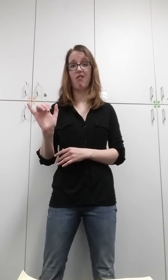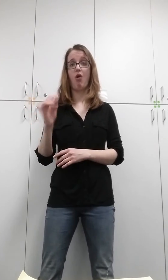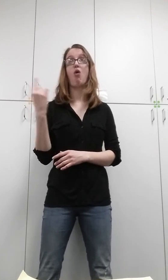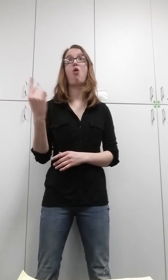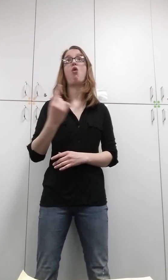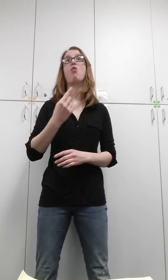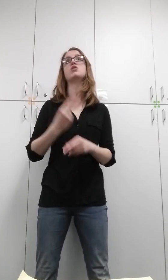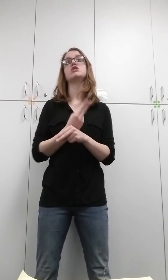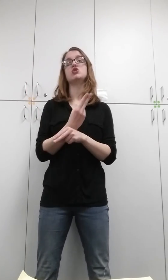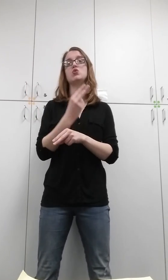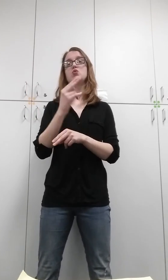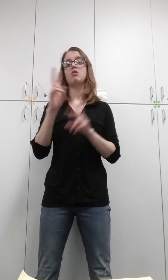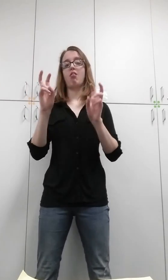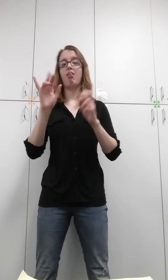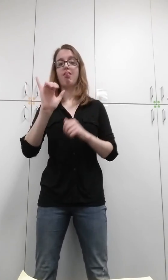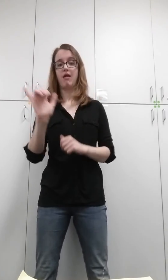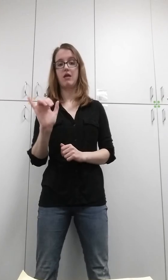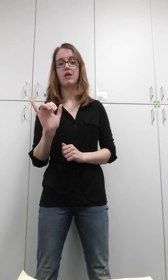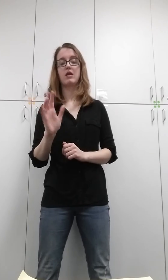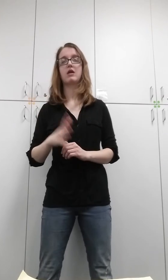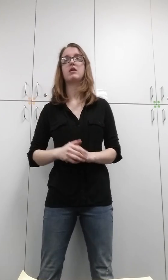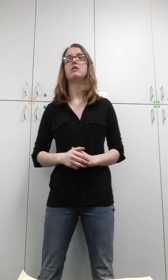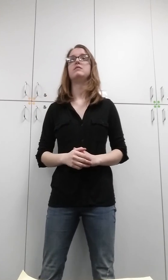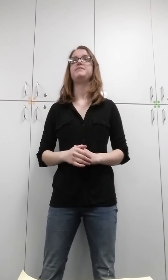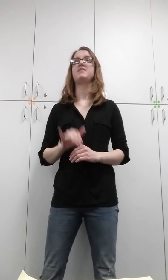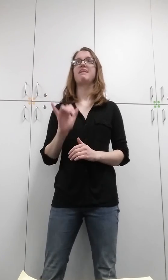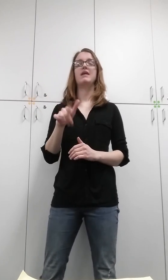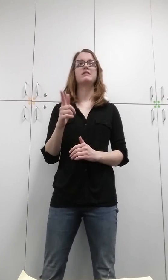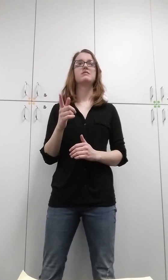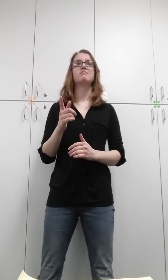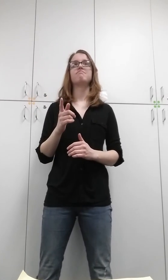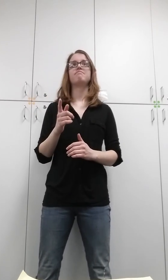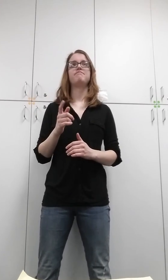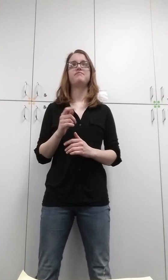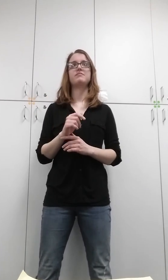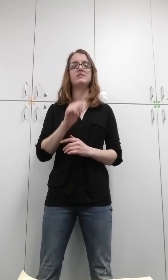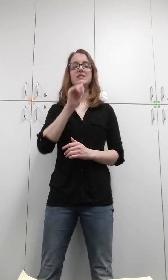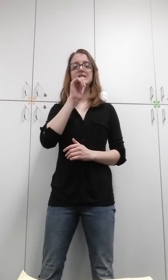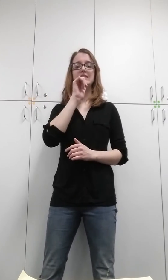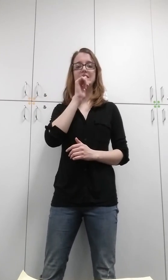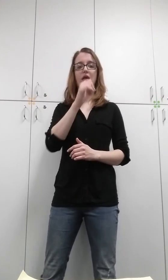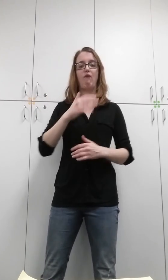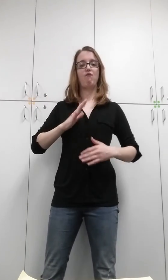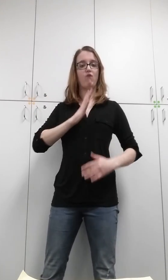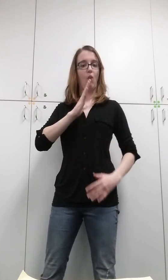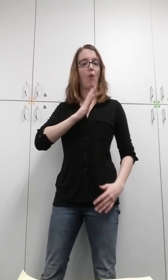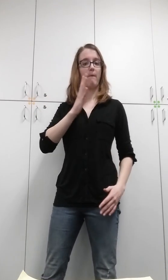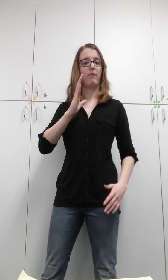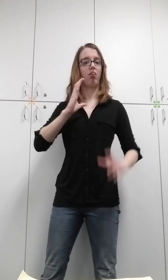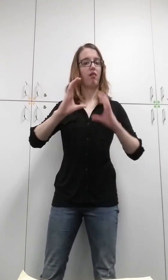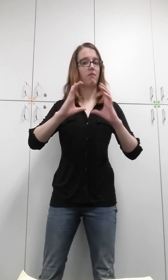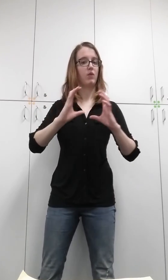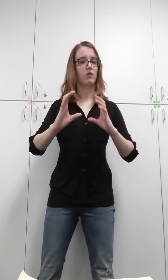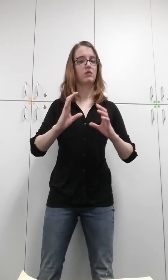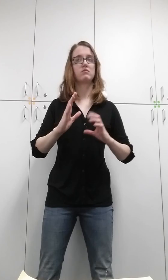telling you about the dialogue, that's casual conversation. But it's a feature of ASL. So it doesn't mean that a deaf